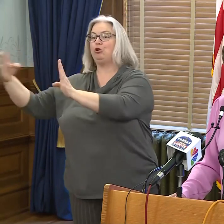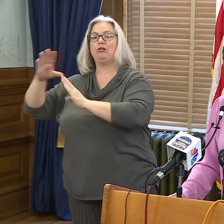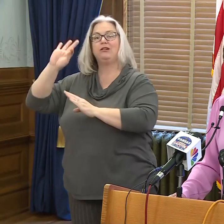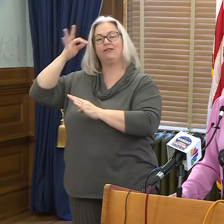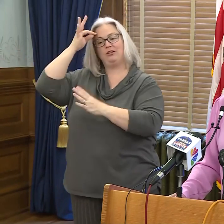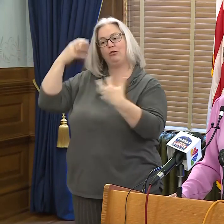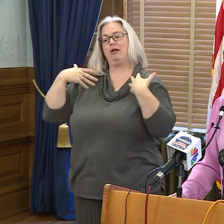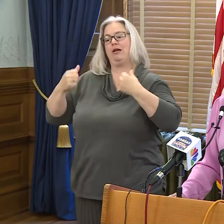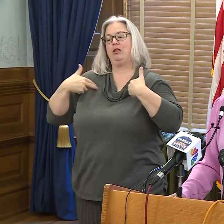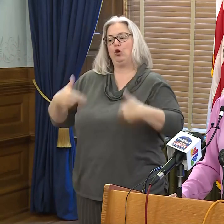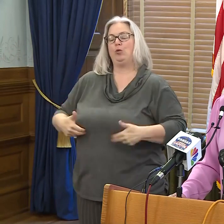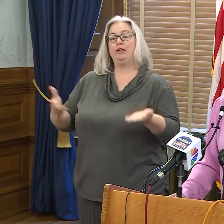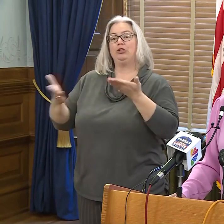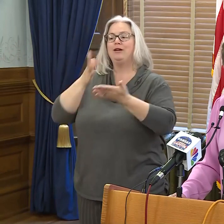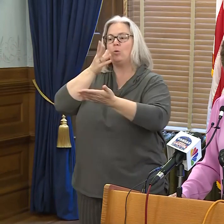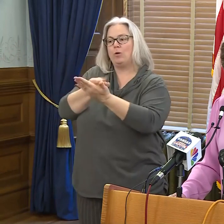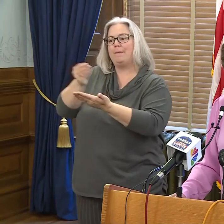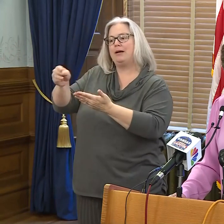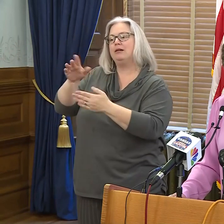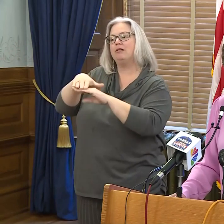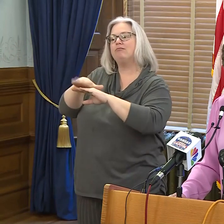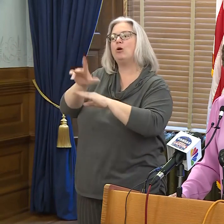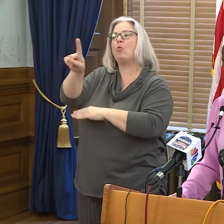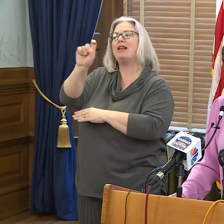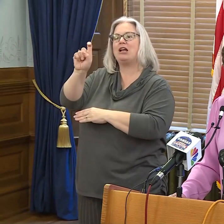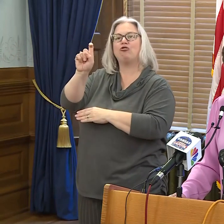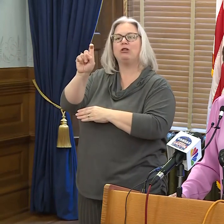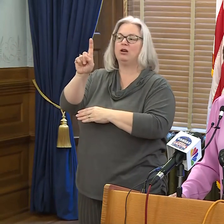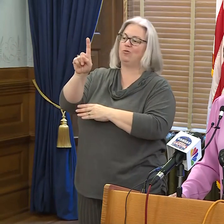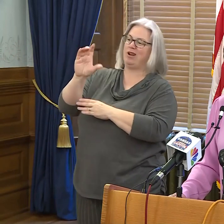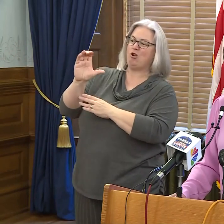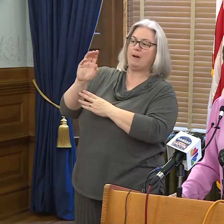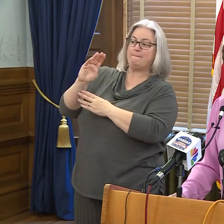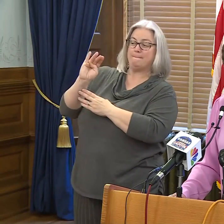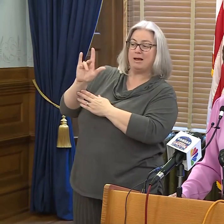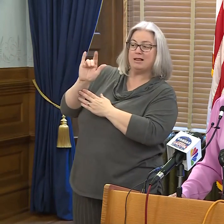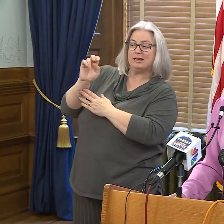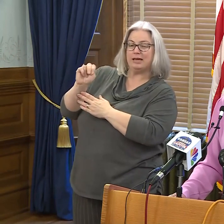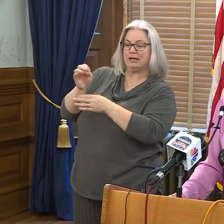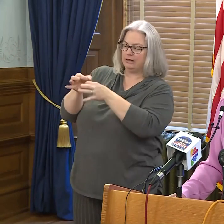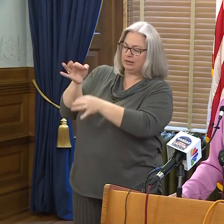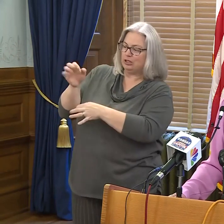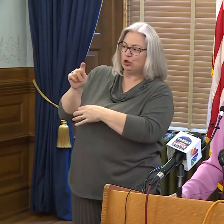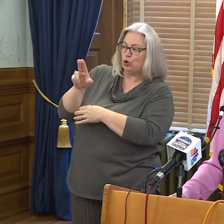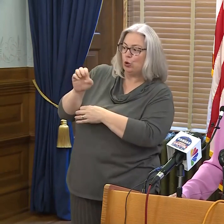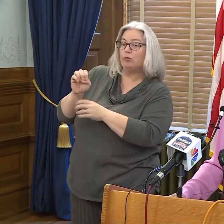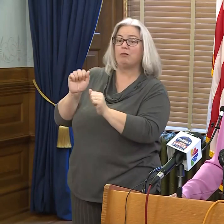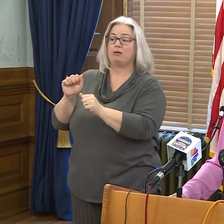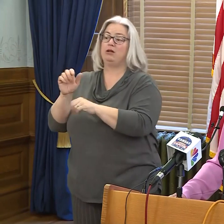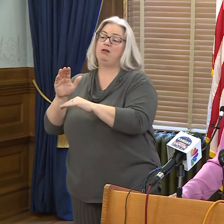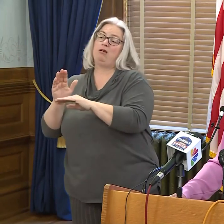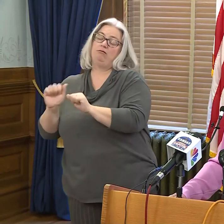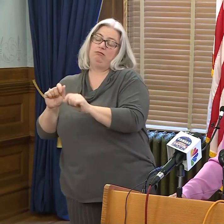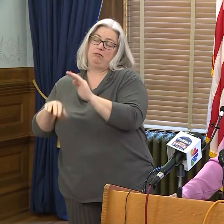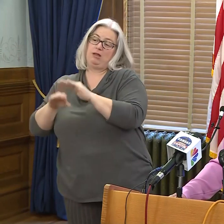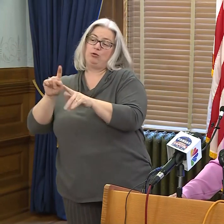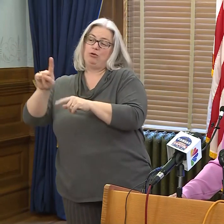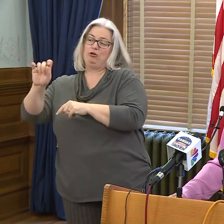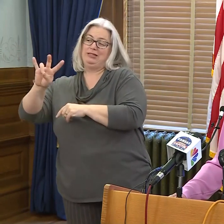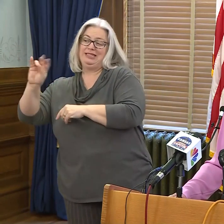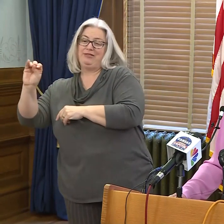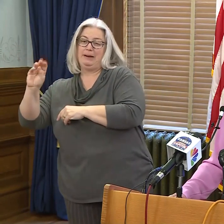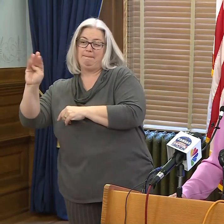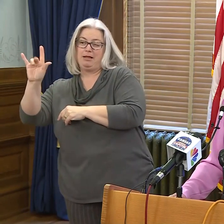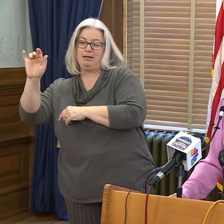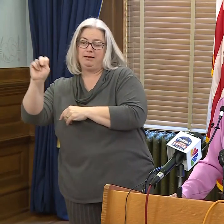Human Services will purchase at least 100 million VTM tubes and potentially as many as 170 million.